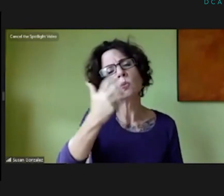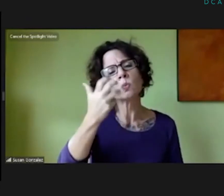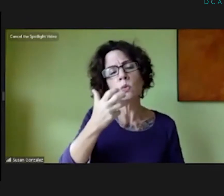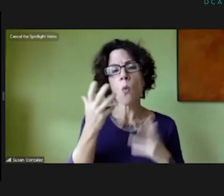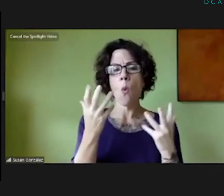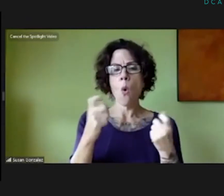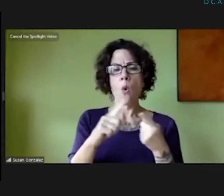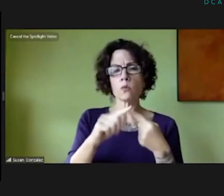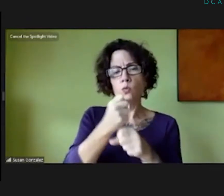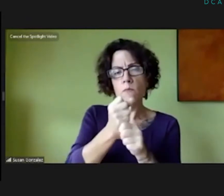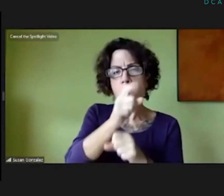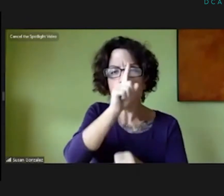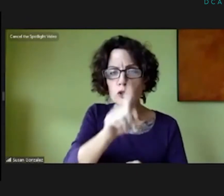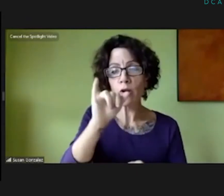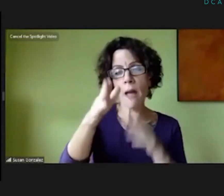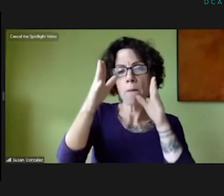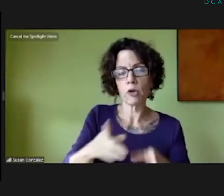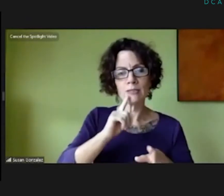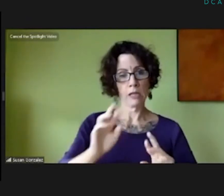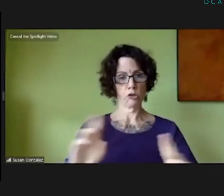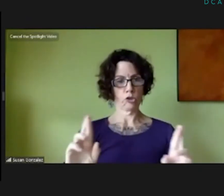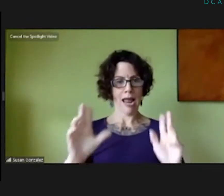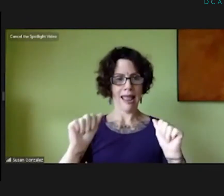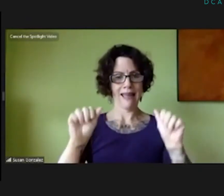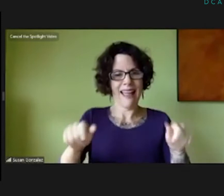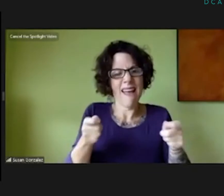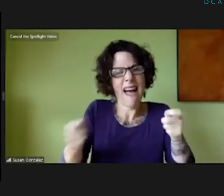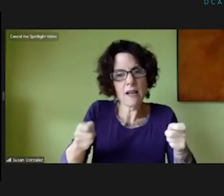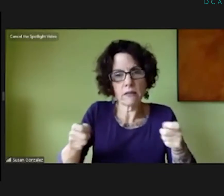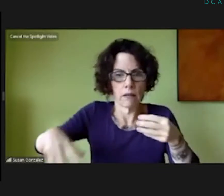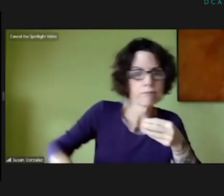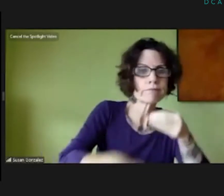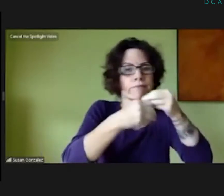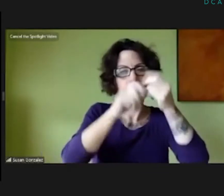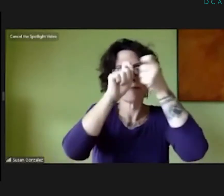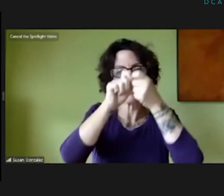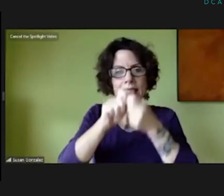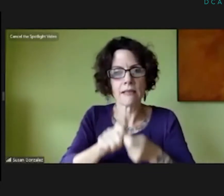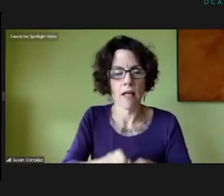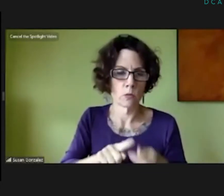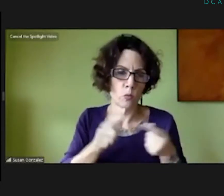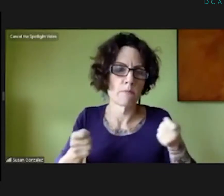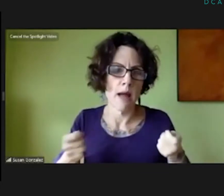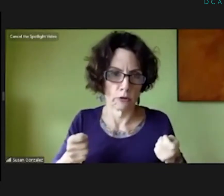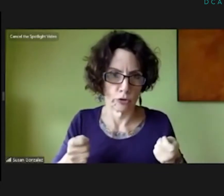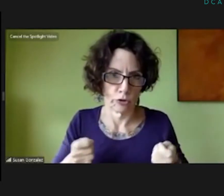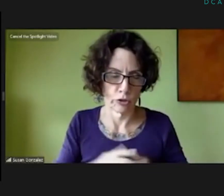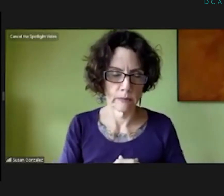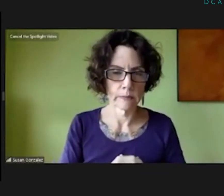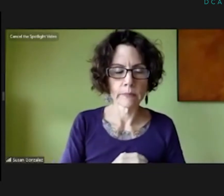time-consuming. You want to be sure that that person is ready to handle additional